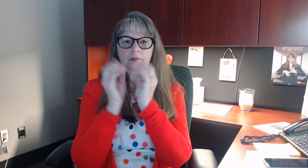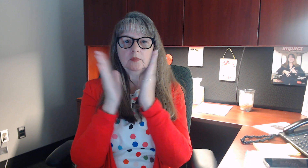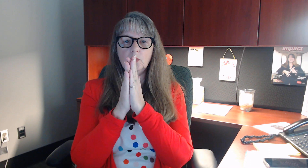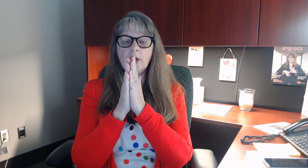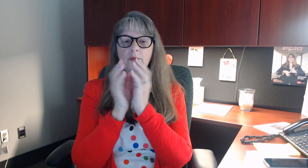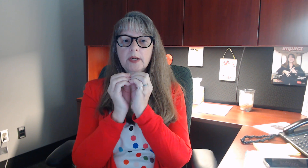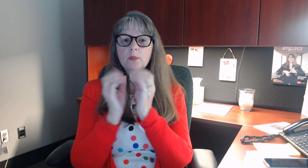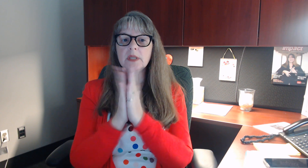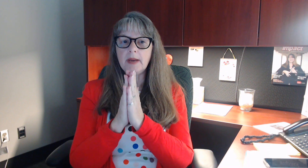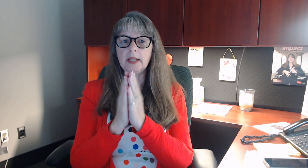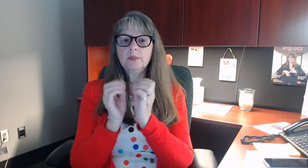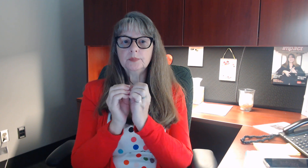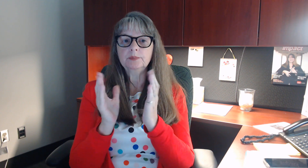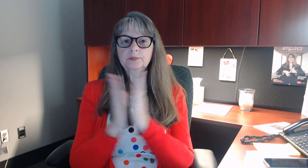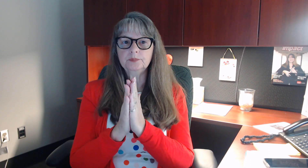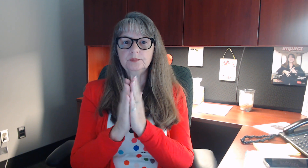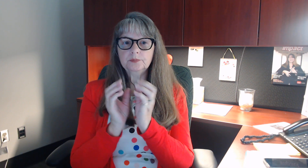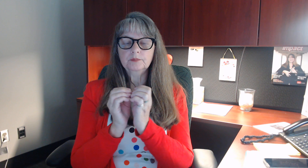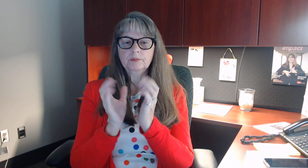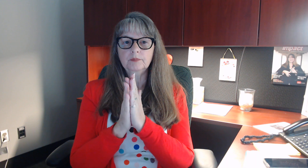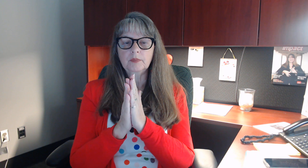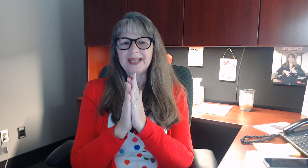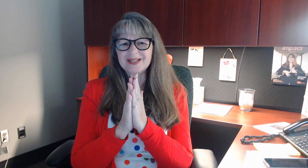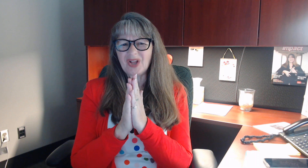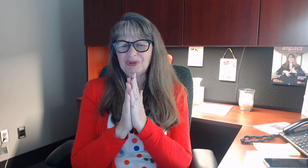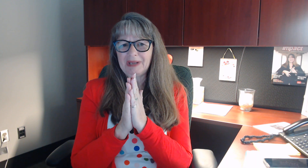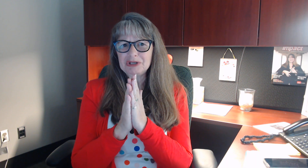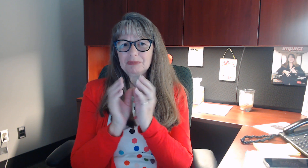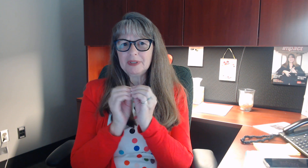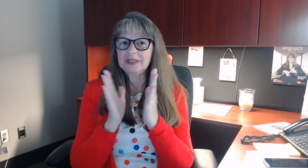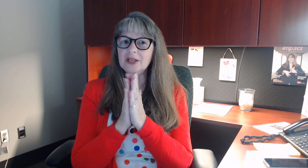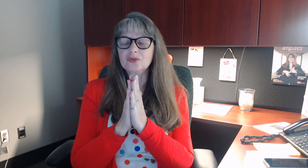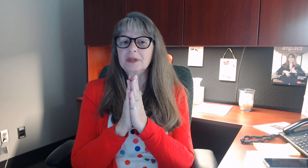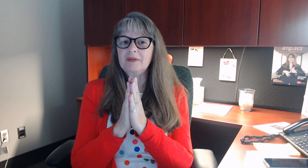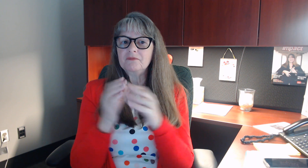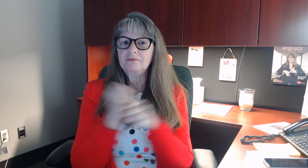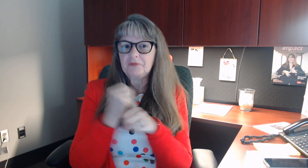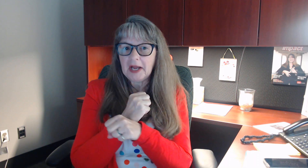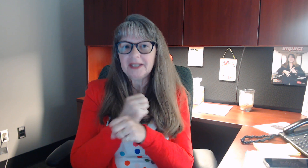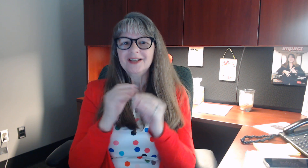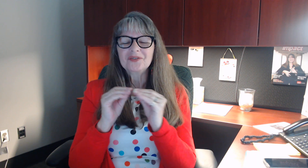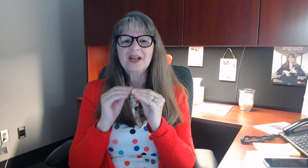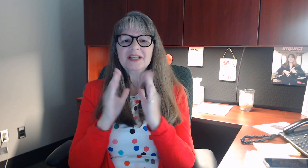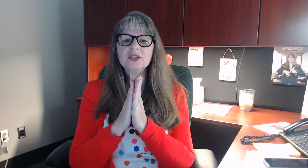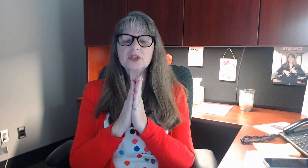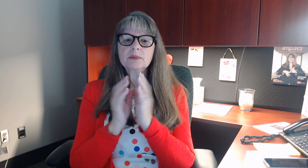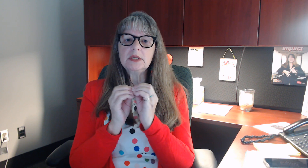When you have a run-in with somebody, I guess it's altercation, but that doesn't really mean fight, right? It just means that,